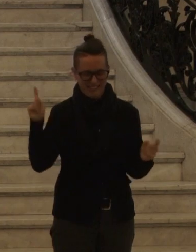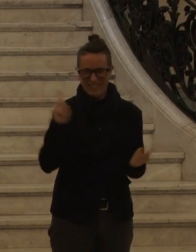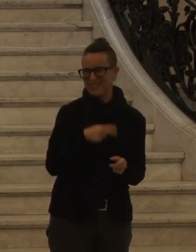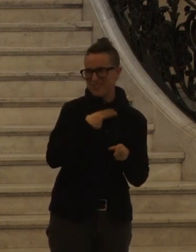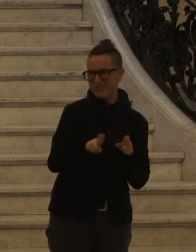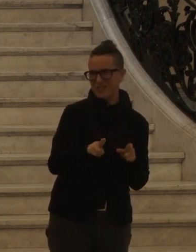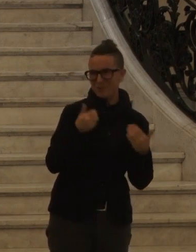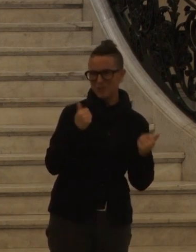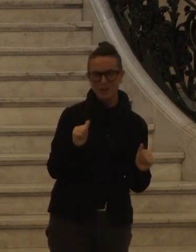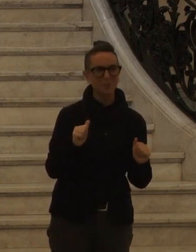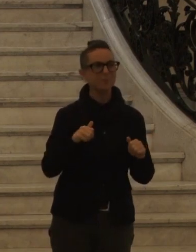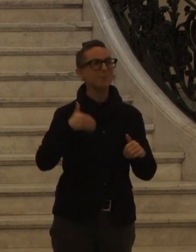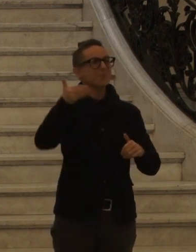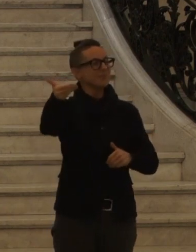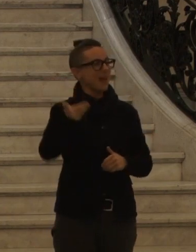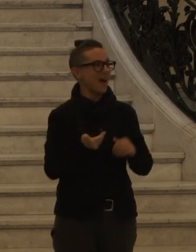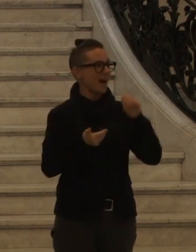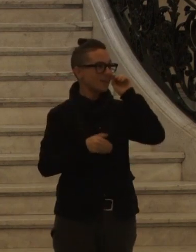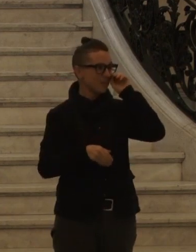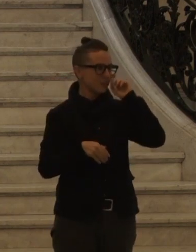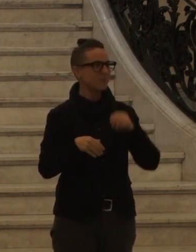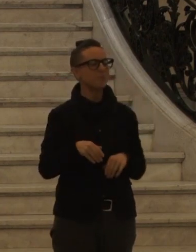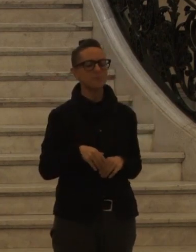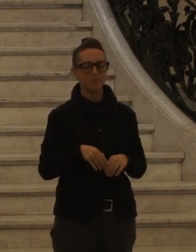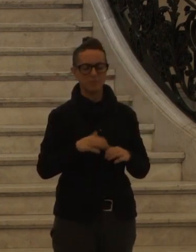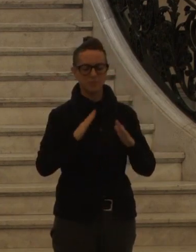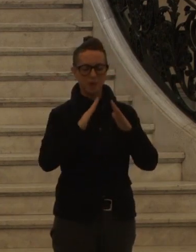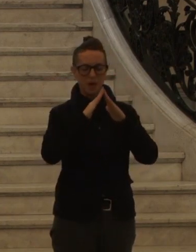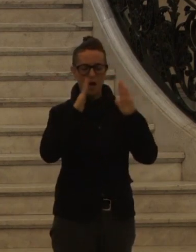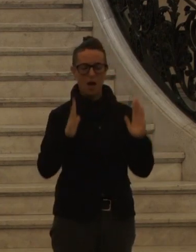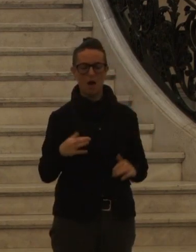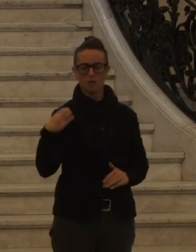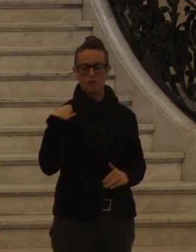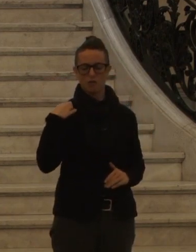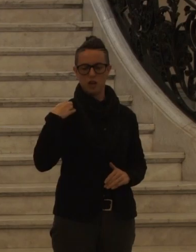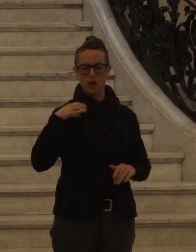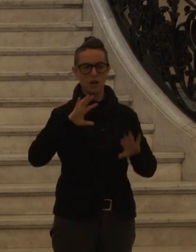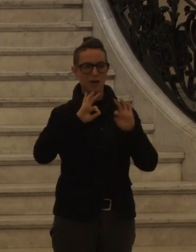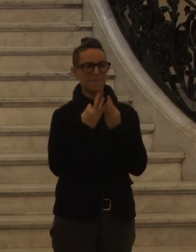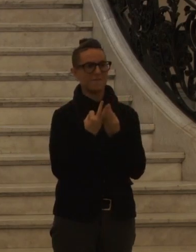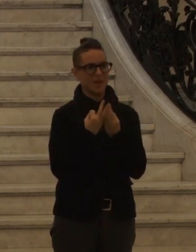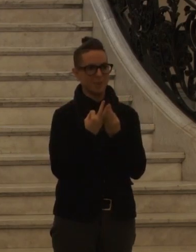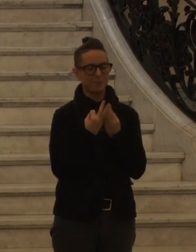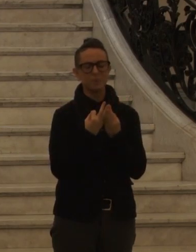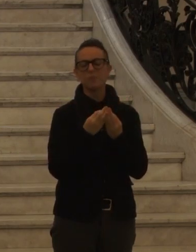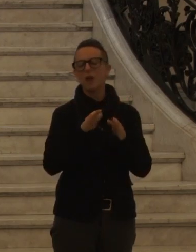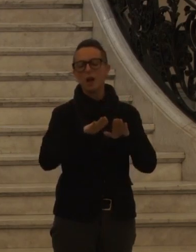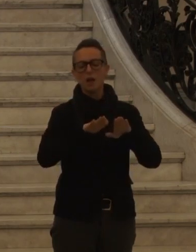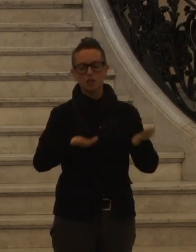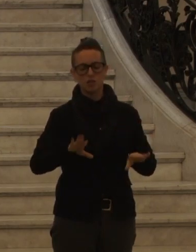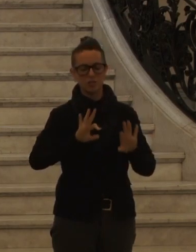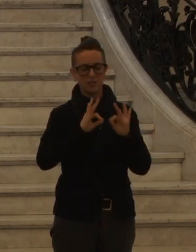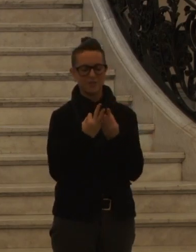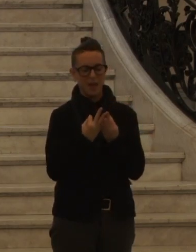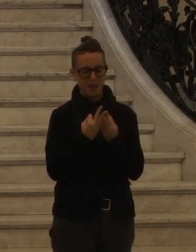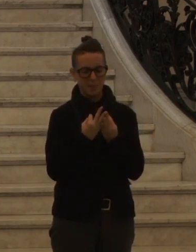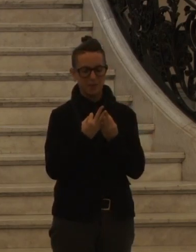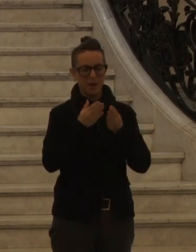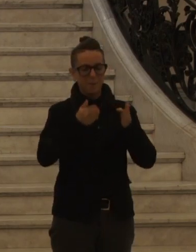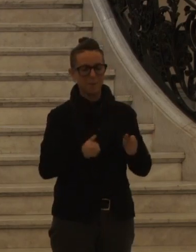I want to introduce next the House Chair of the Family, Children, Families, and Persons with Disability